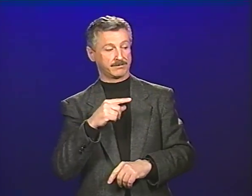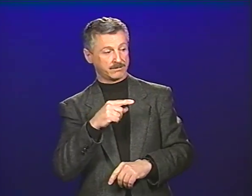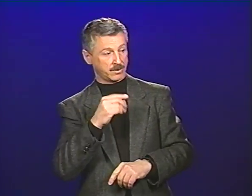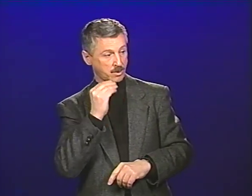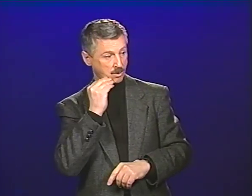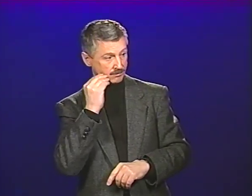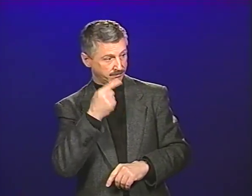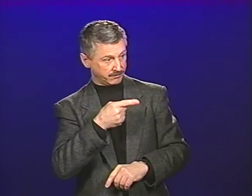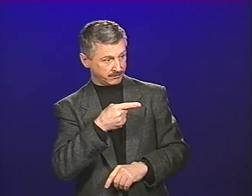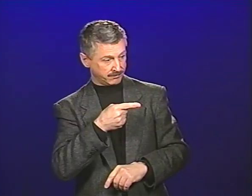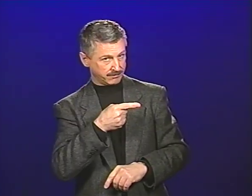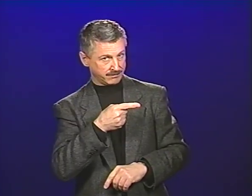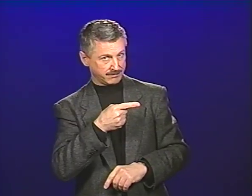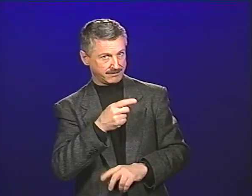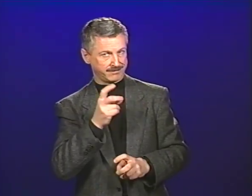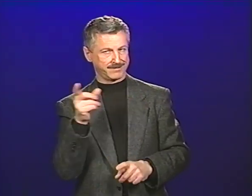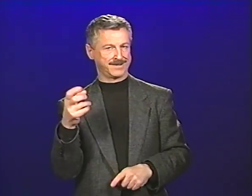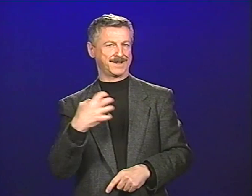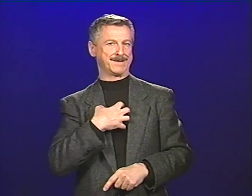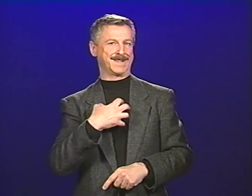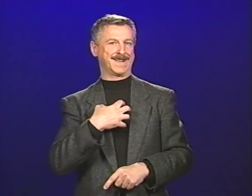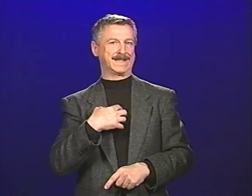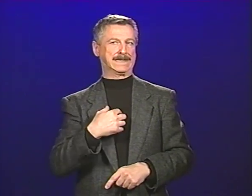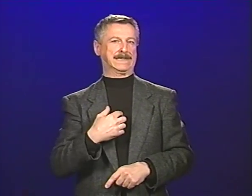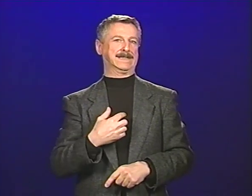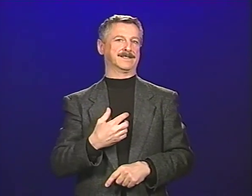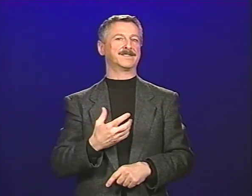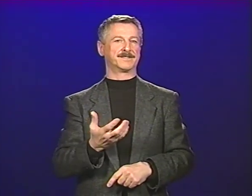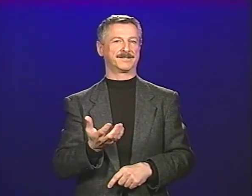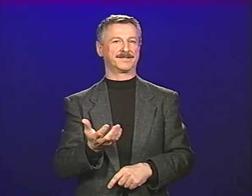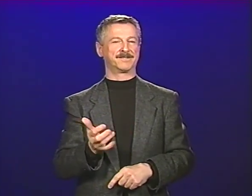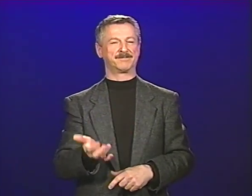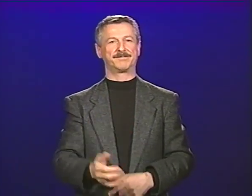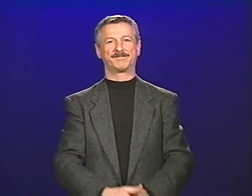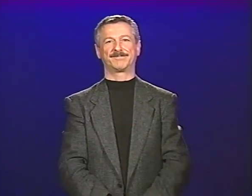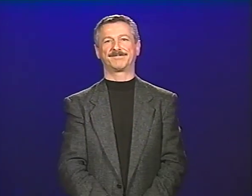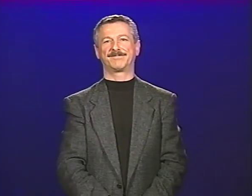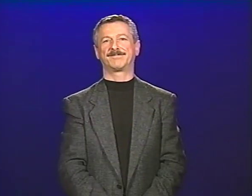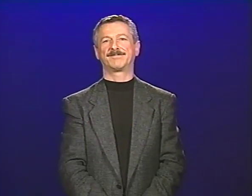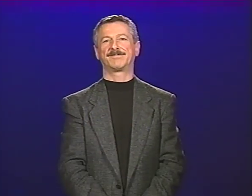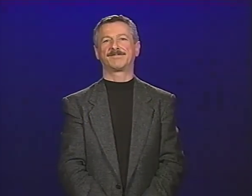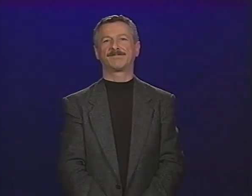says, home you? I know he's really unhappy with my work.